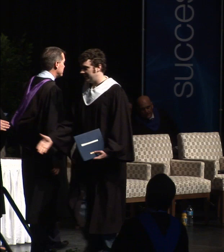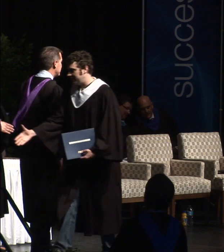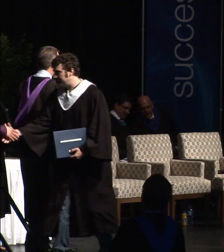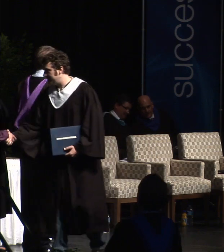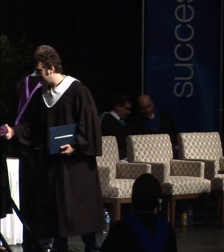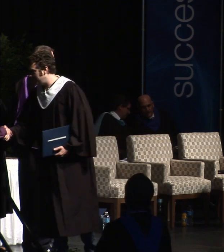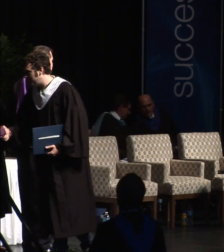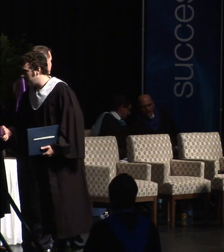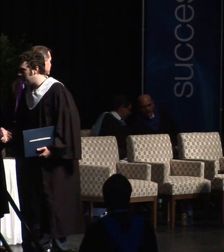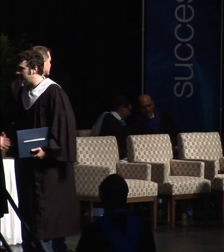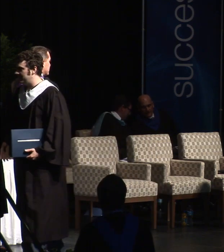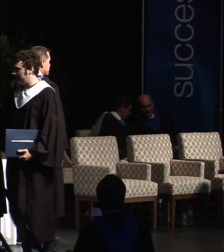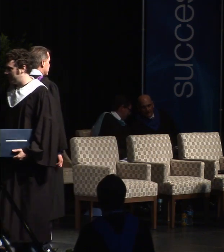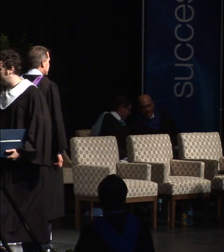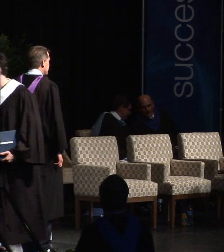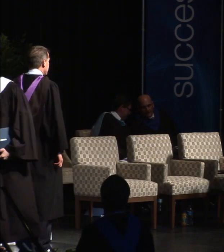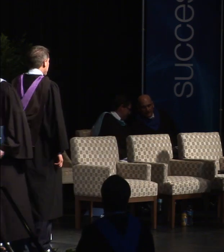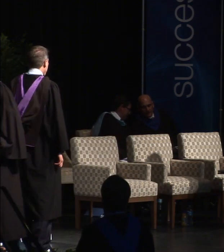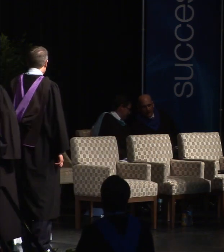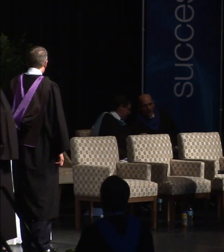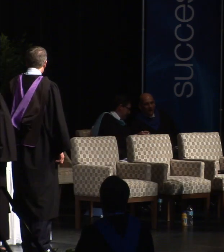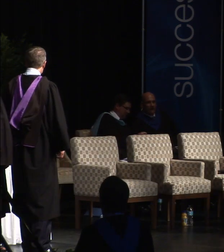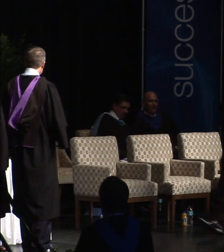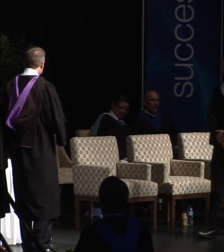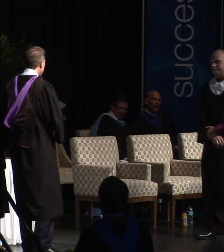Michael Ray Long, honors.